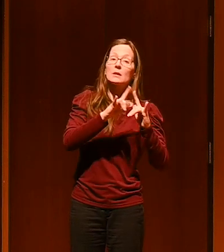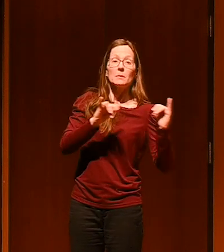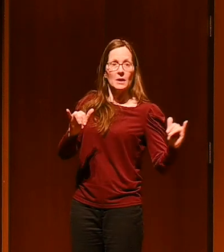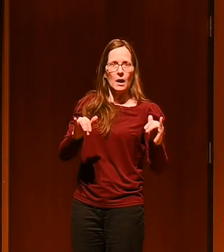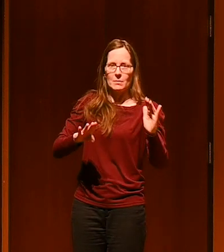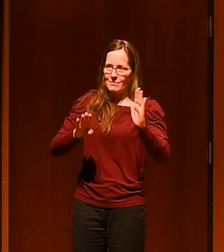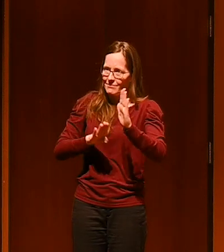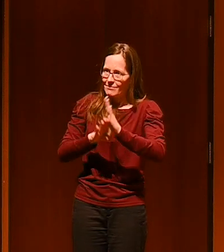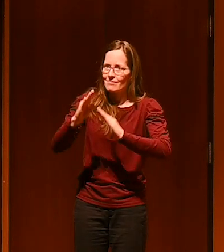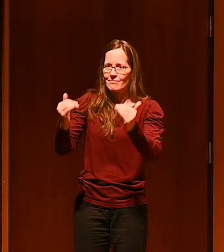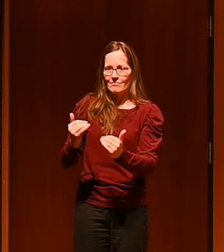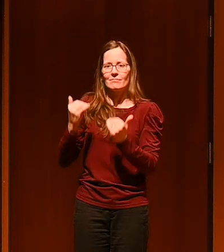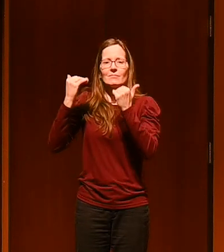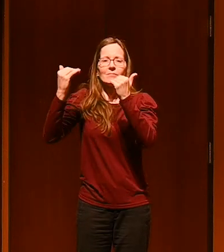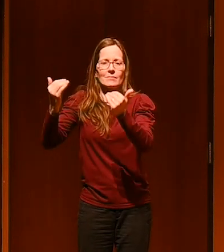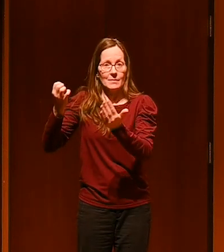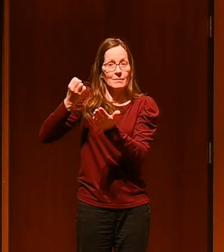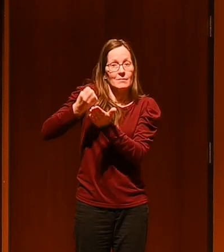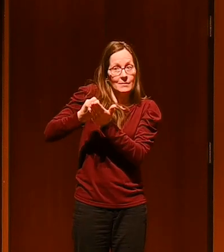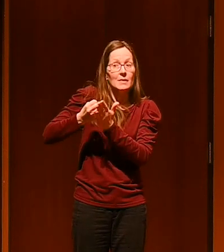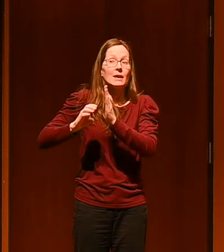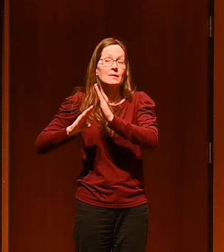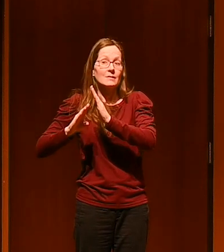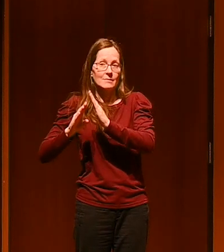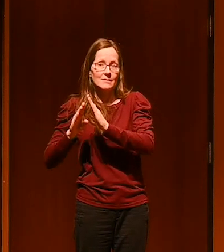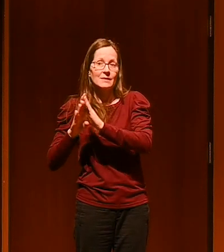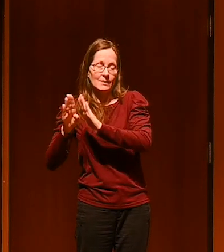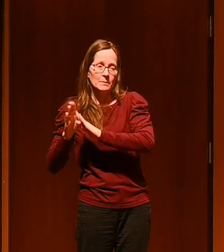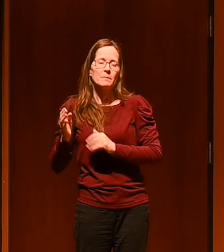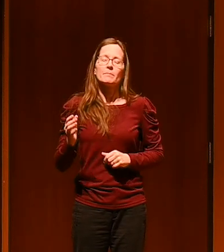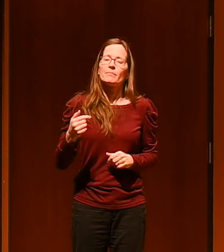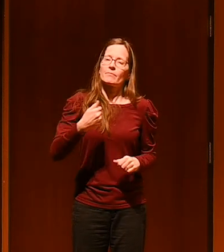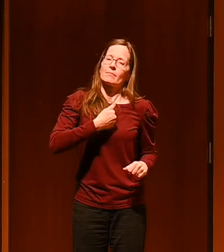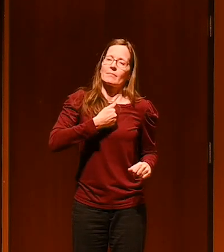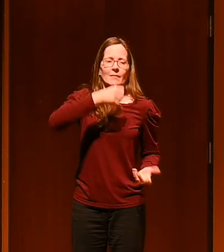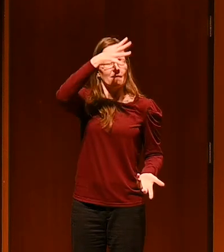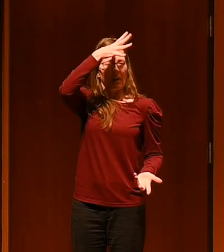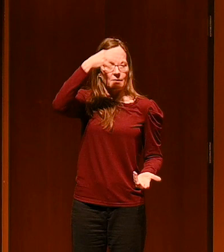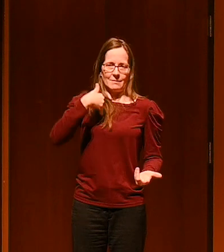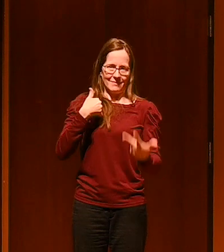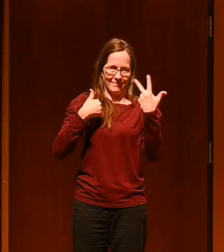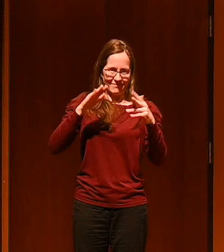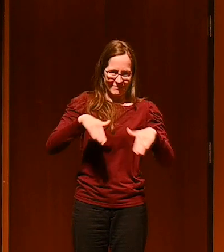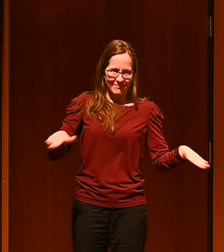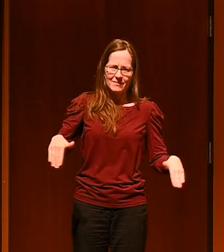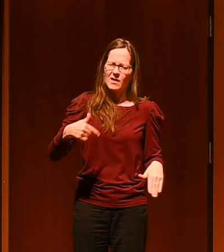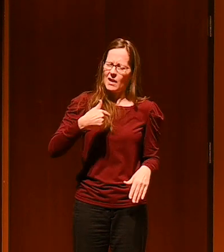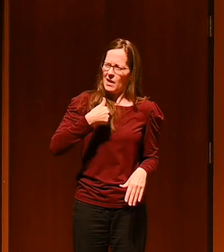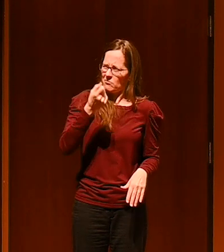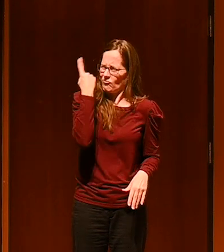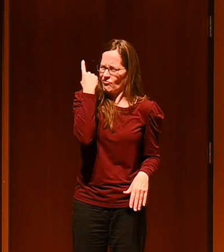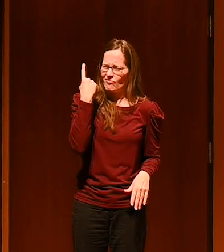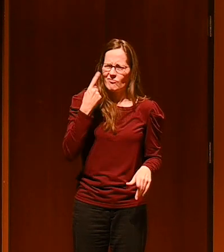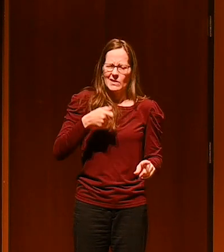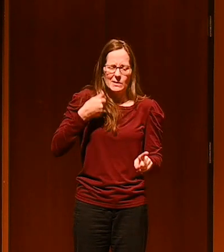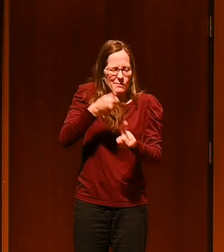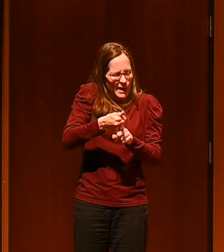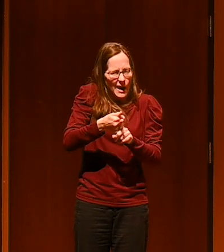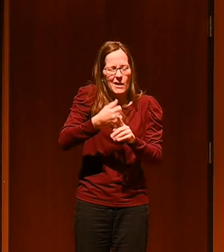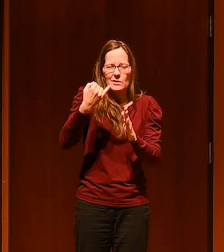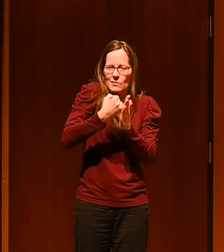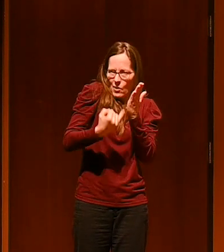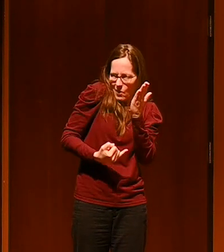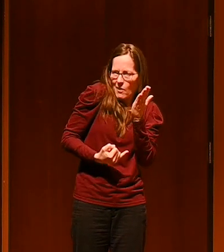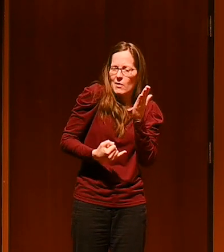development. As an educator and father of three, I know firsthand the importance of arts and the changing impact it has on one's